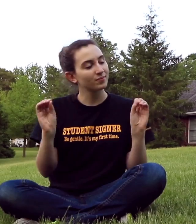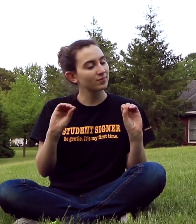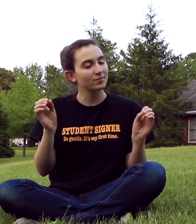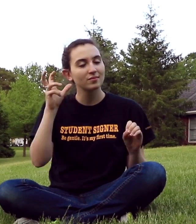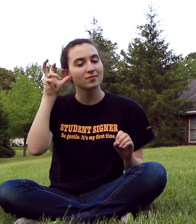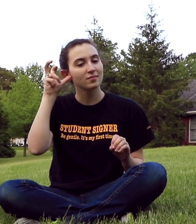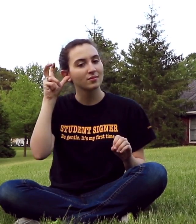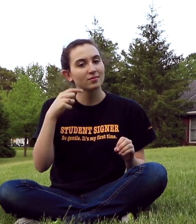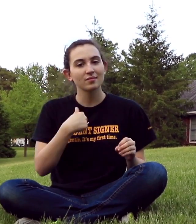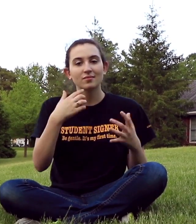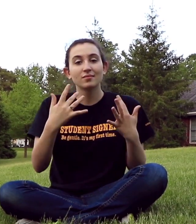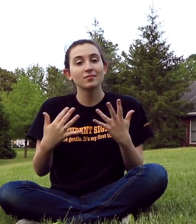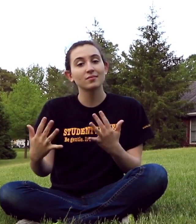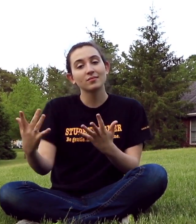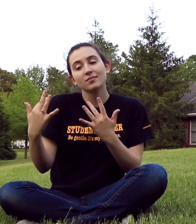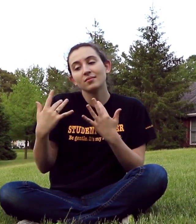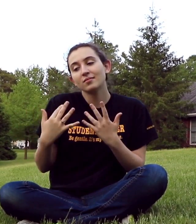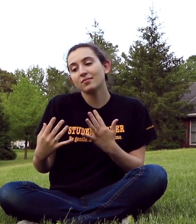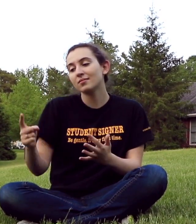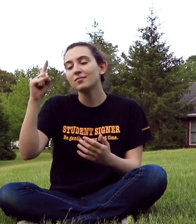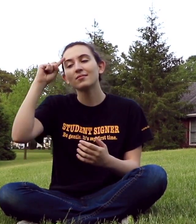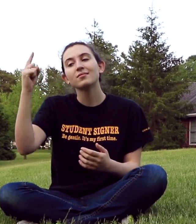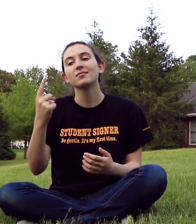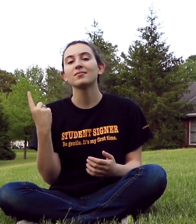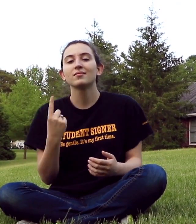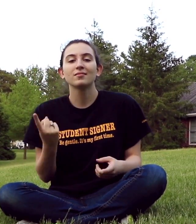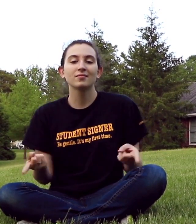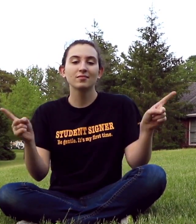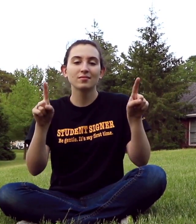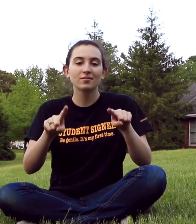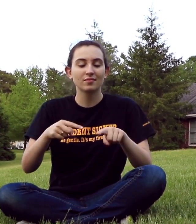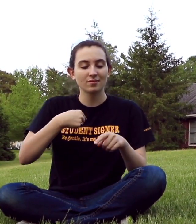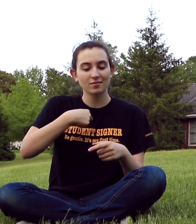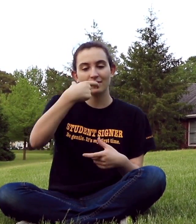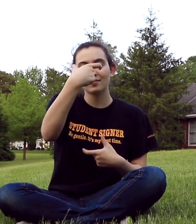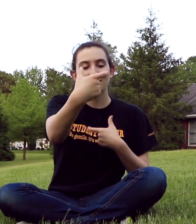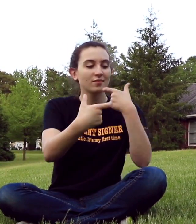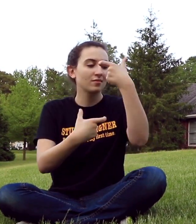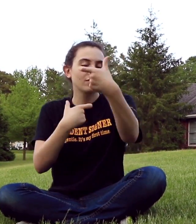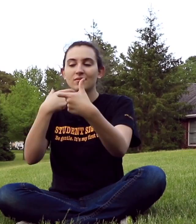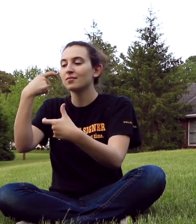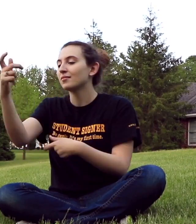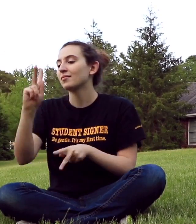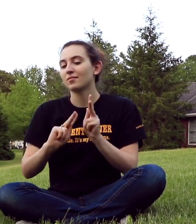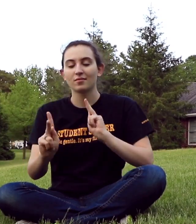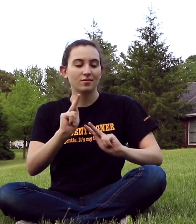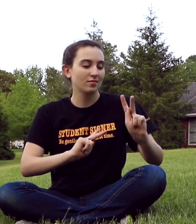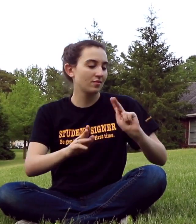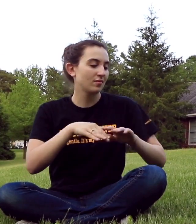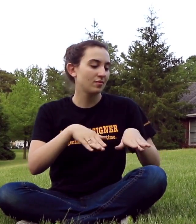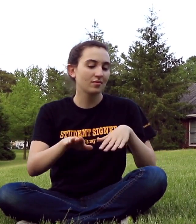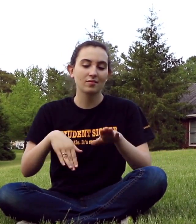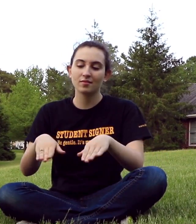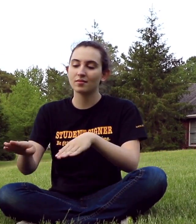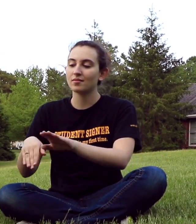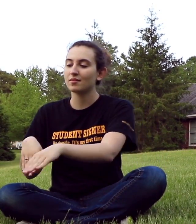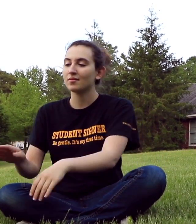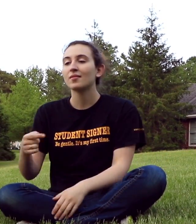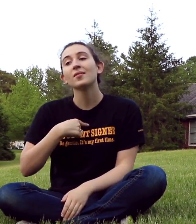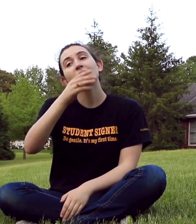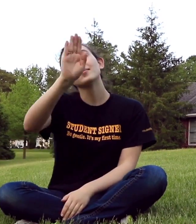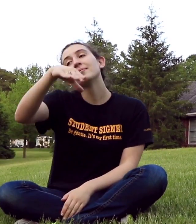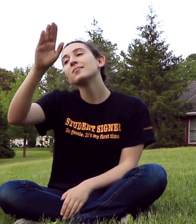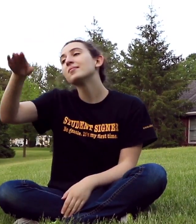but nobody can hear. So I'll wait around for an answer to appear while I'm watching people